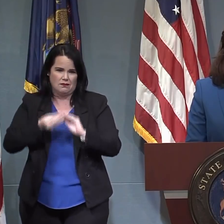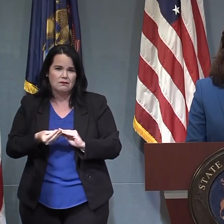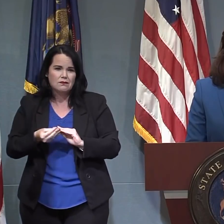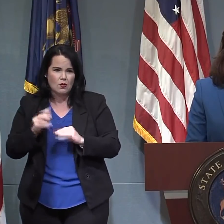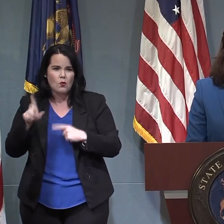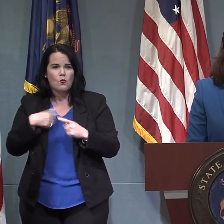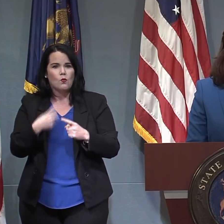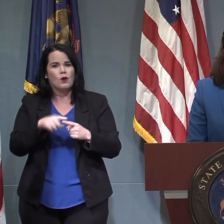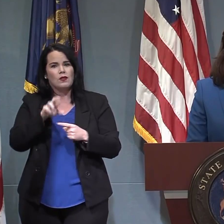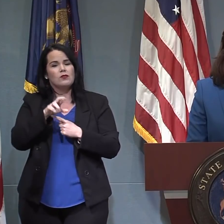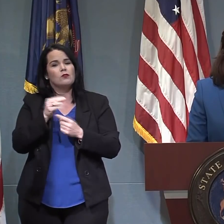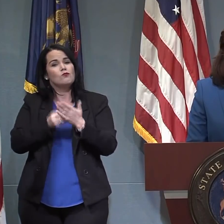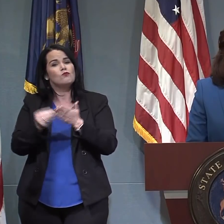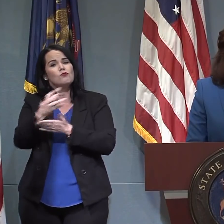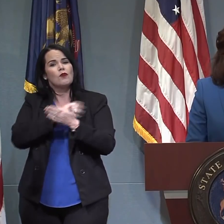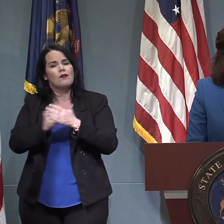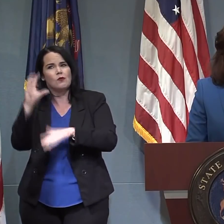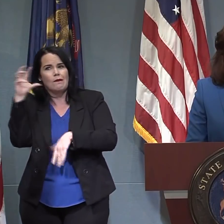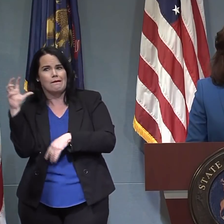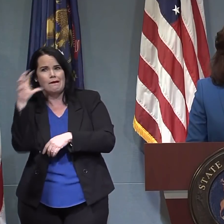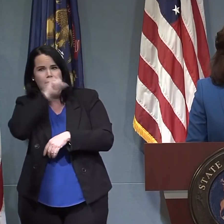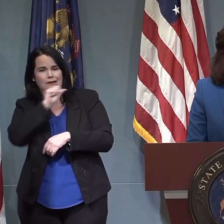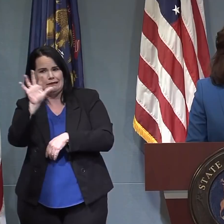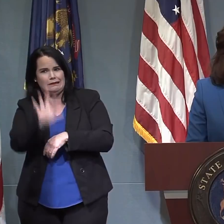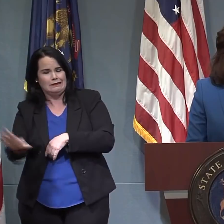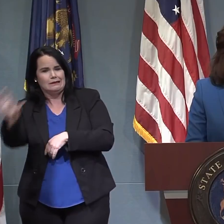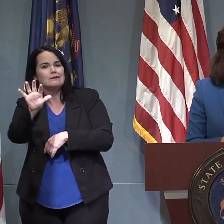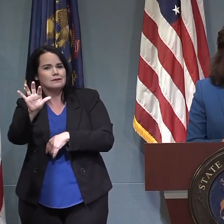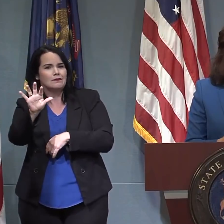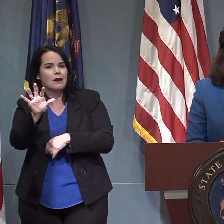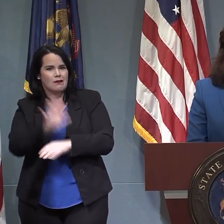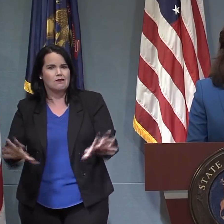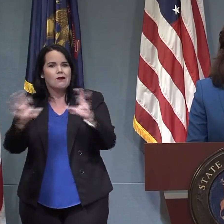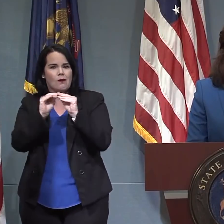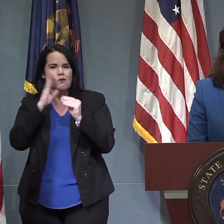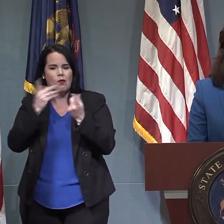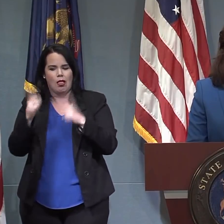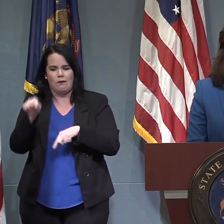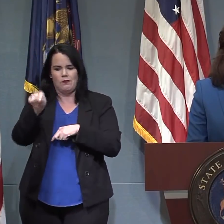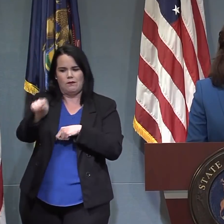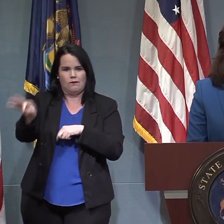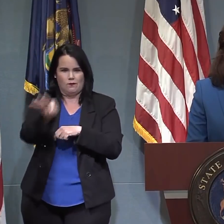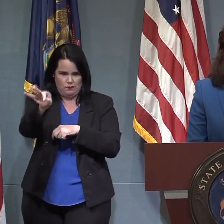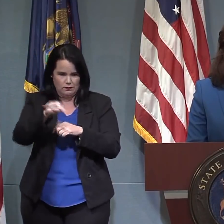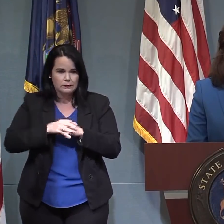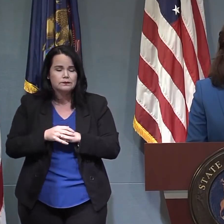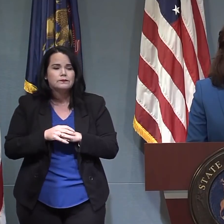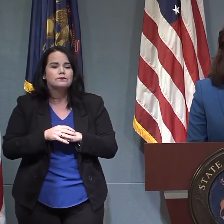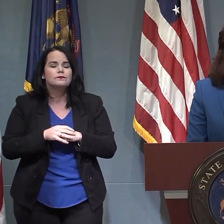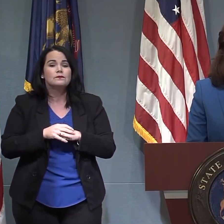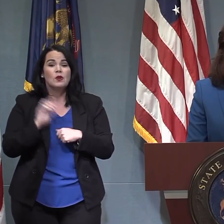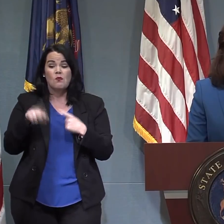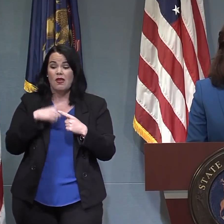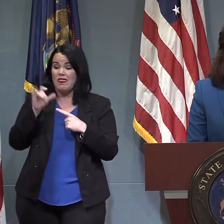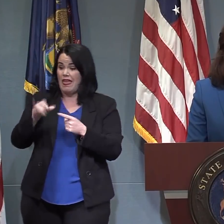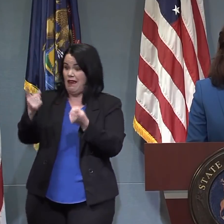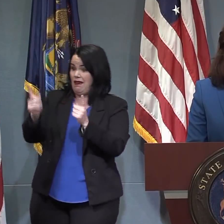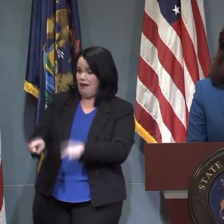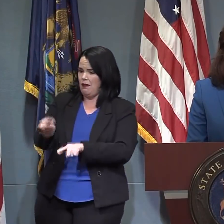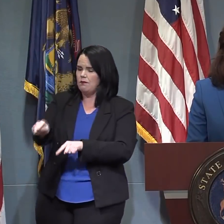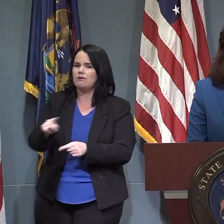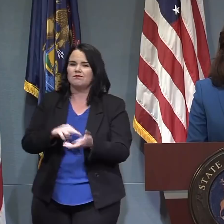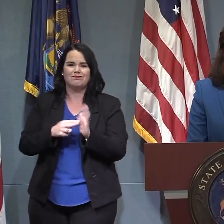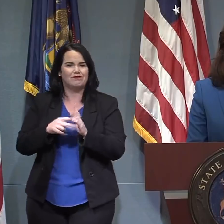revenue estimating conference is convened. So once that happens, I think we'll have to start doing the hard work with